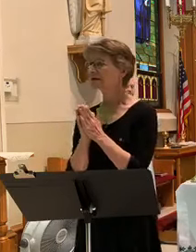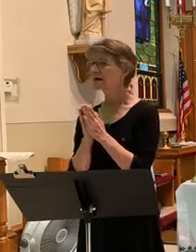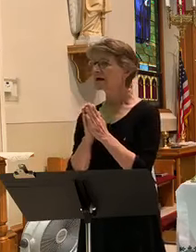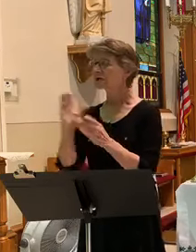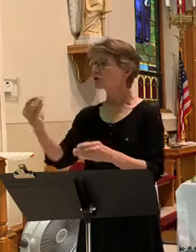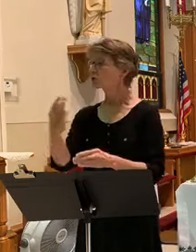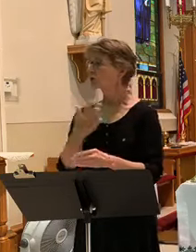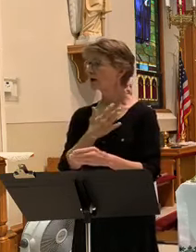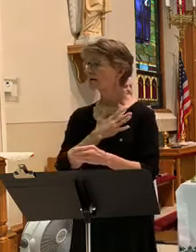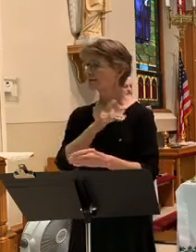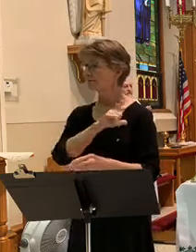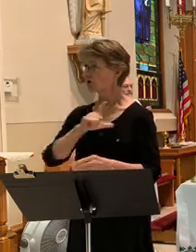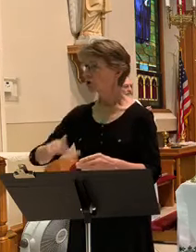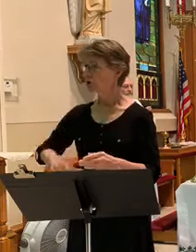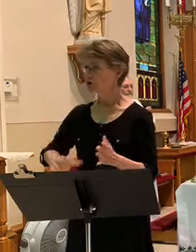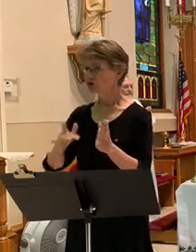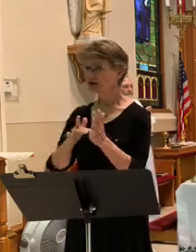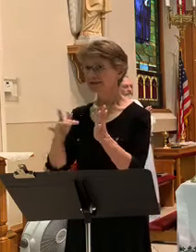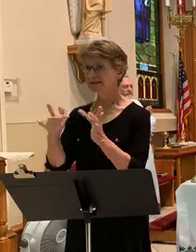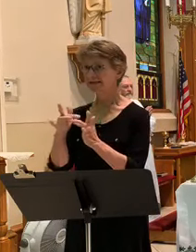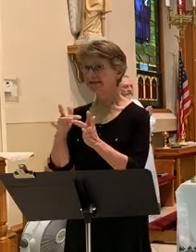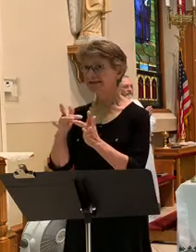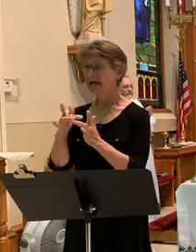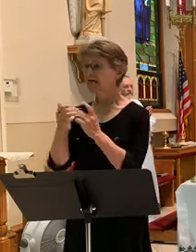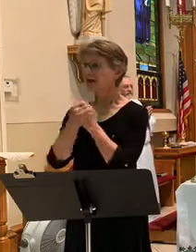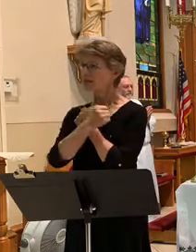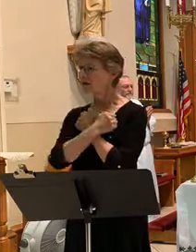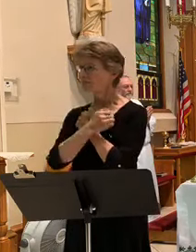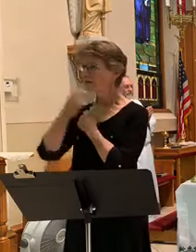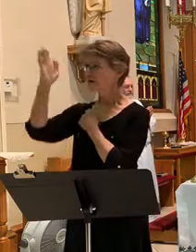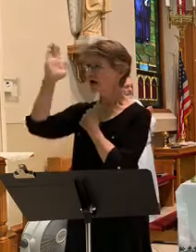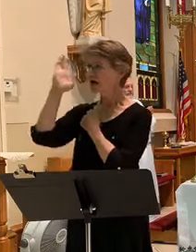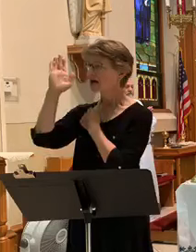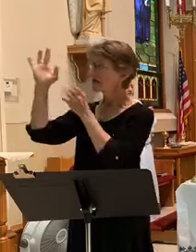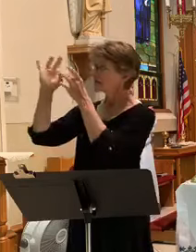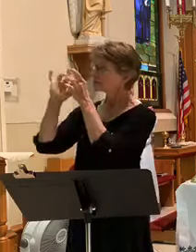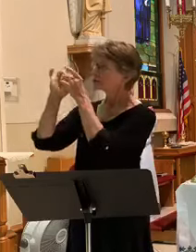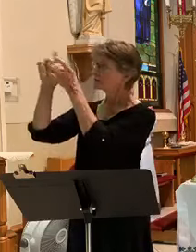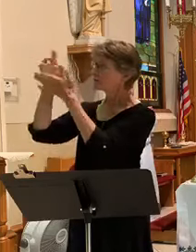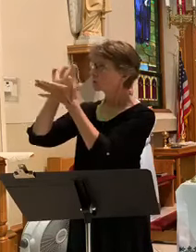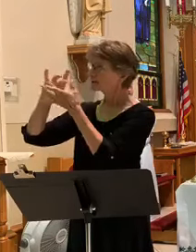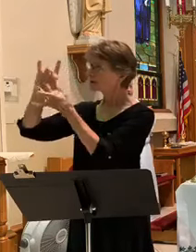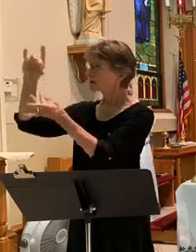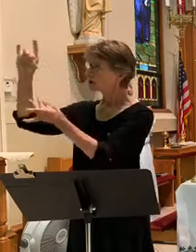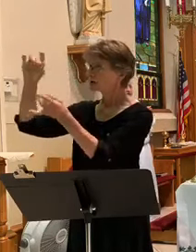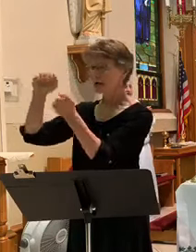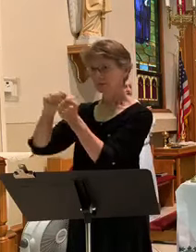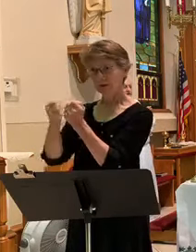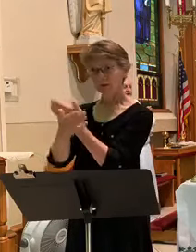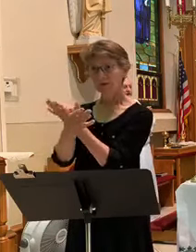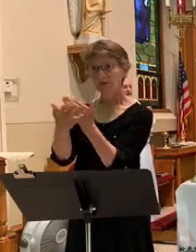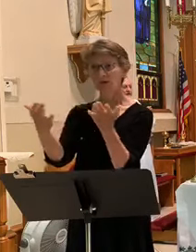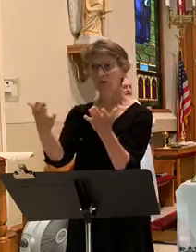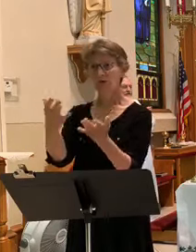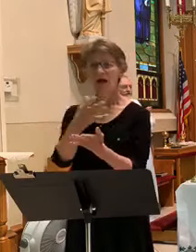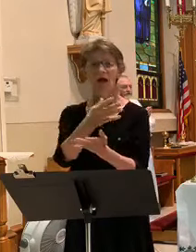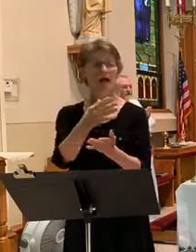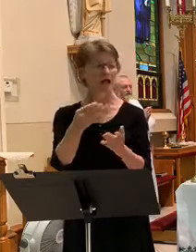The grace of our Lord Jesus Christ, and the love of God, and the communion of the Holy Spirit be with you all.